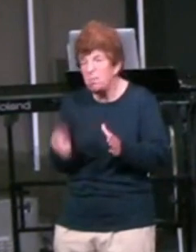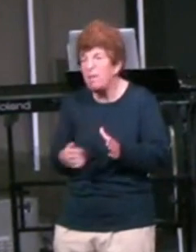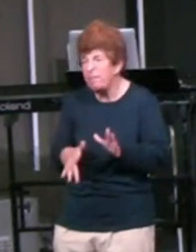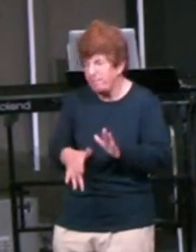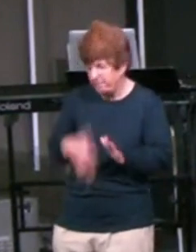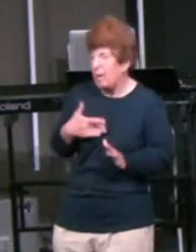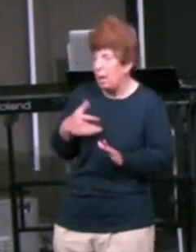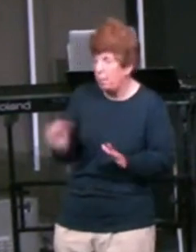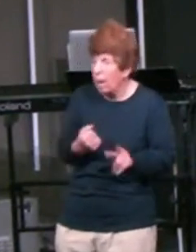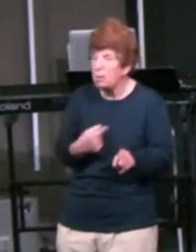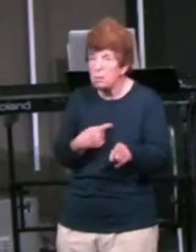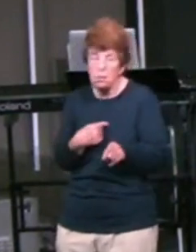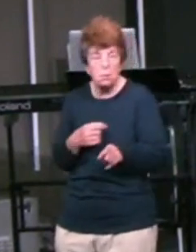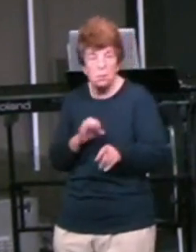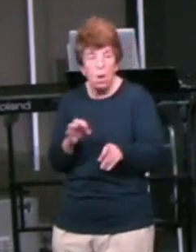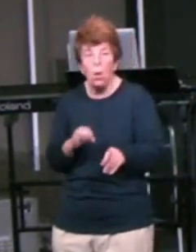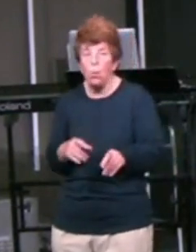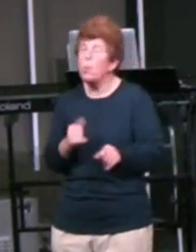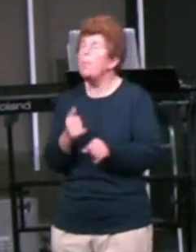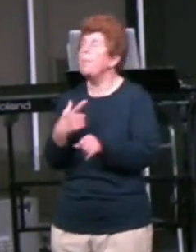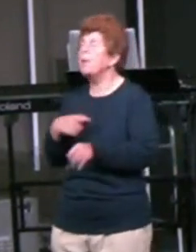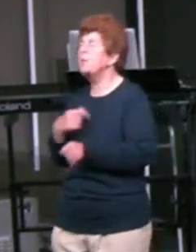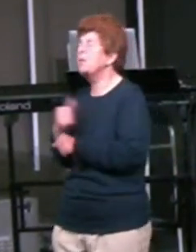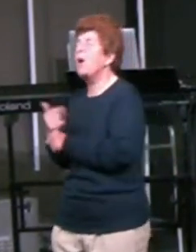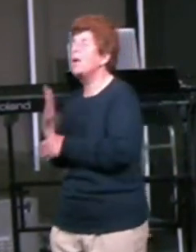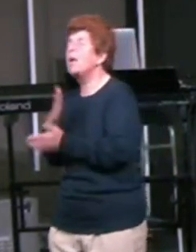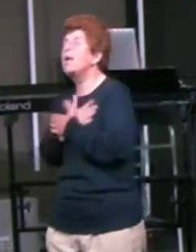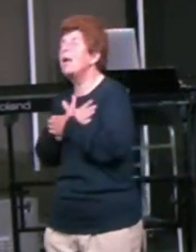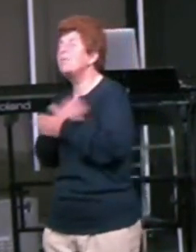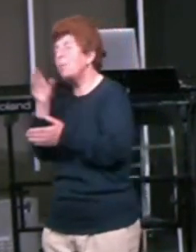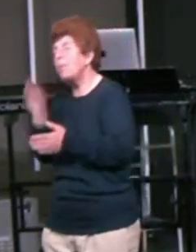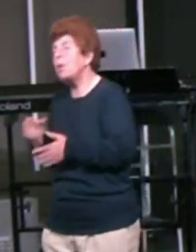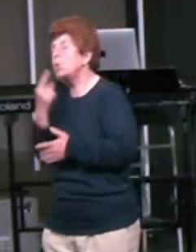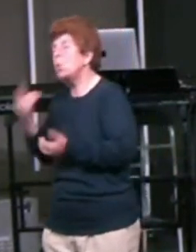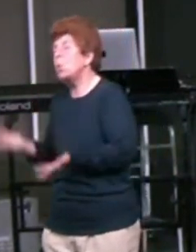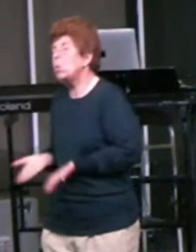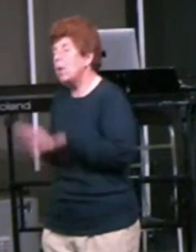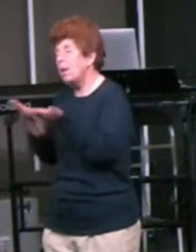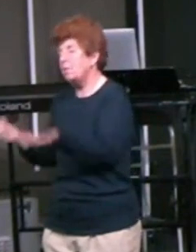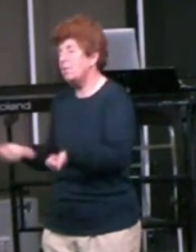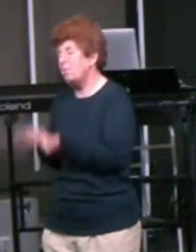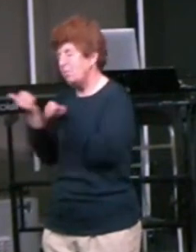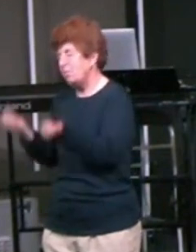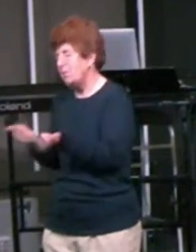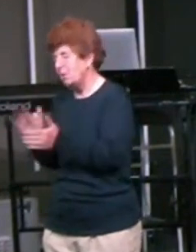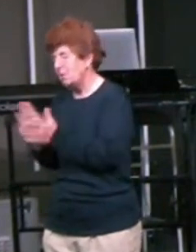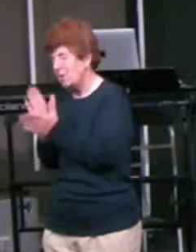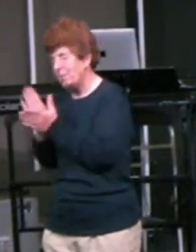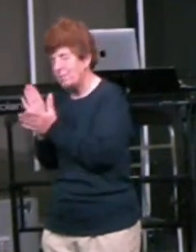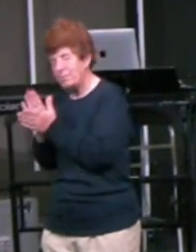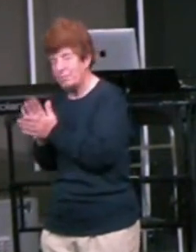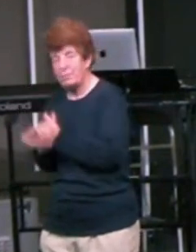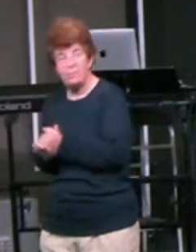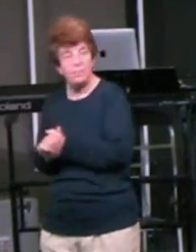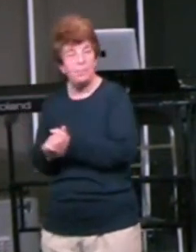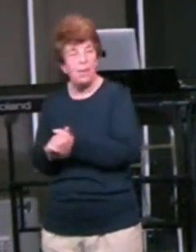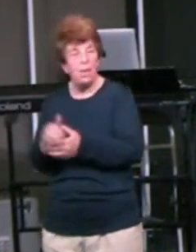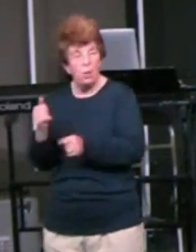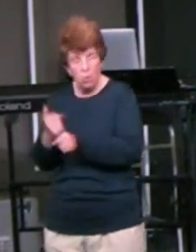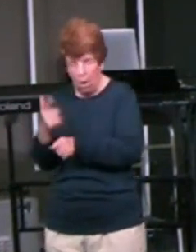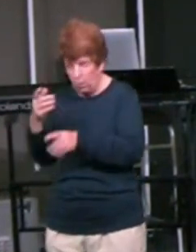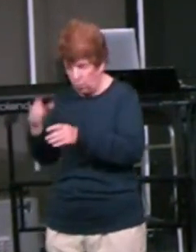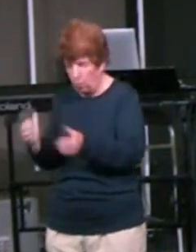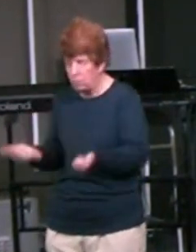pressure. For God loves a person who gives cheerfully. And God